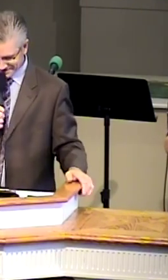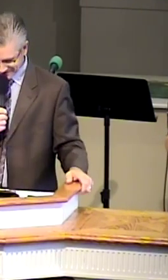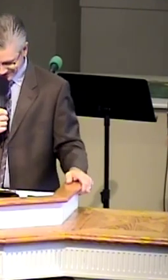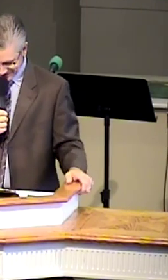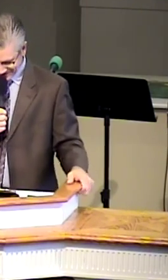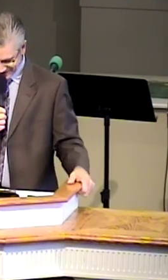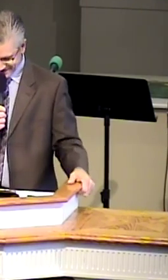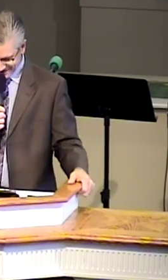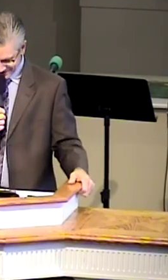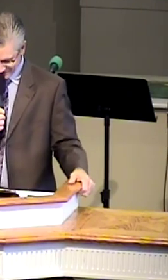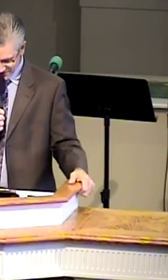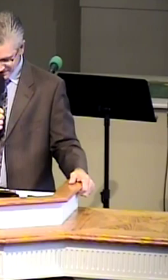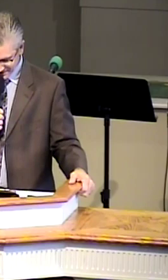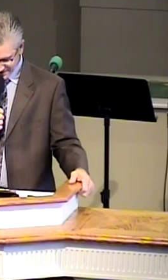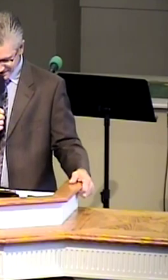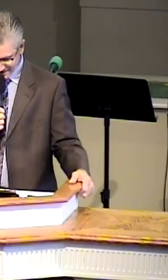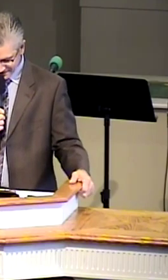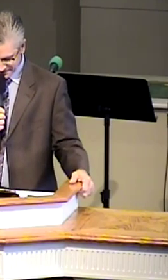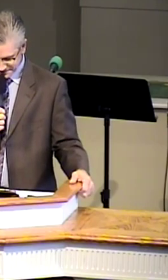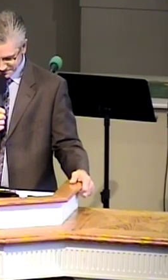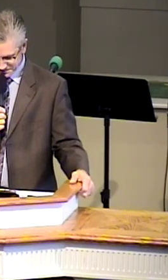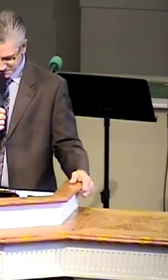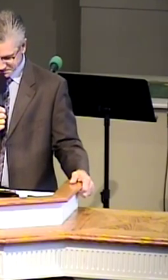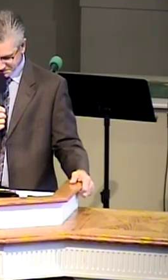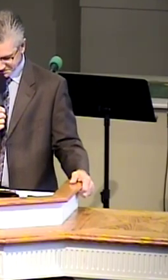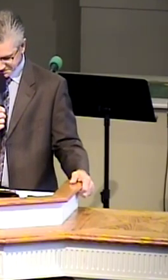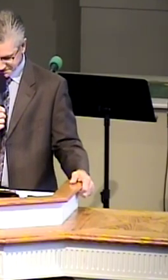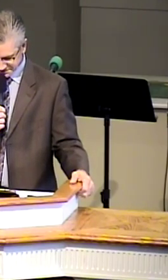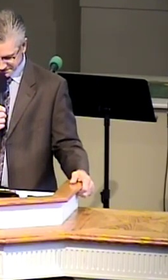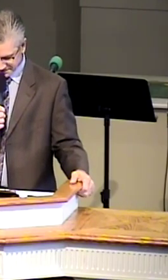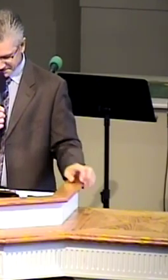here. So good to see you again.